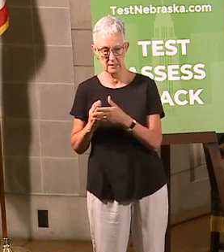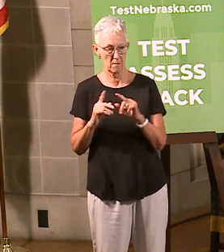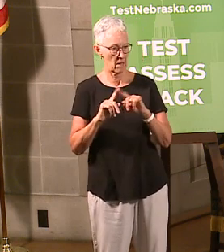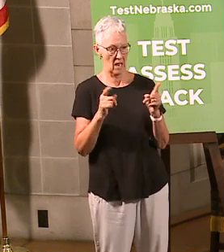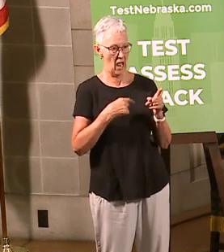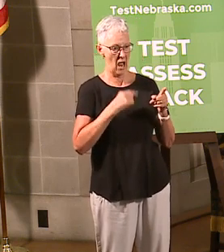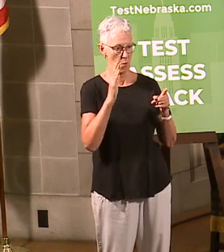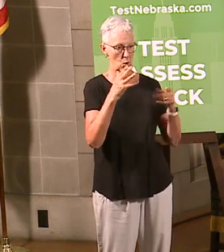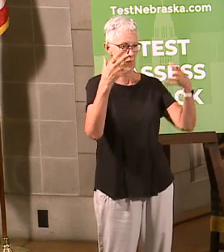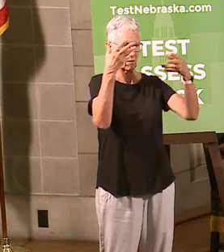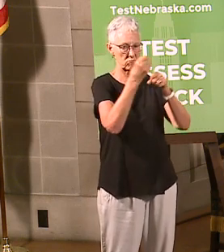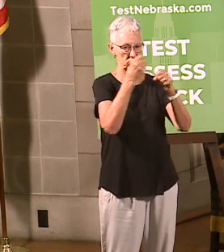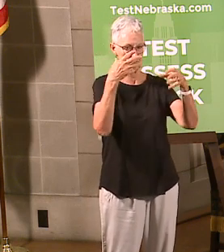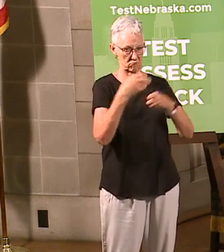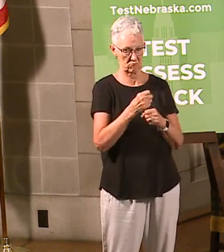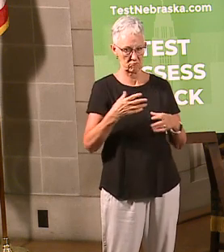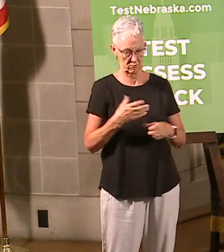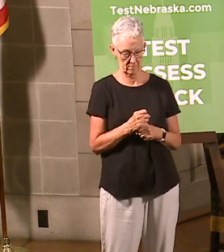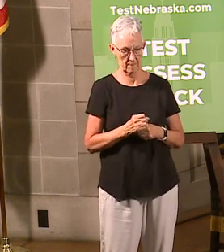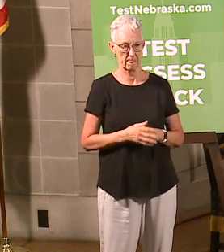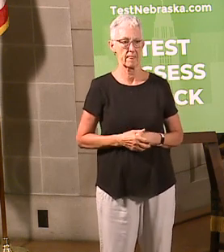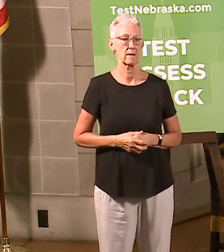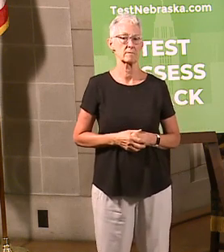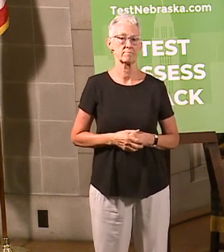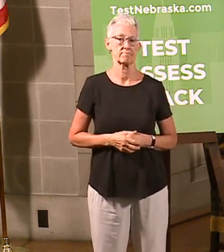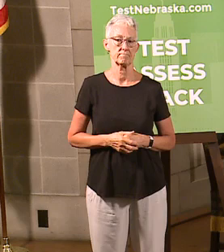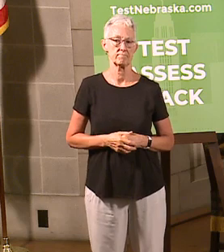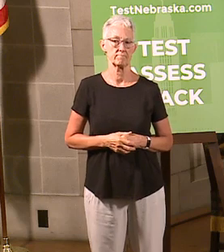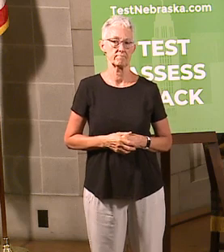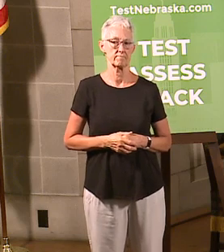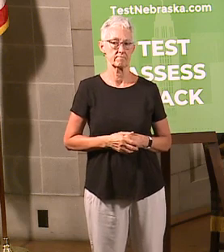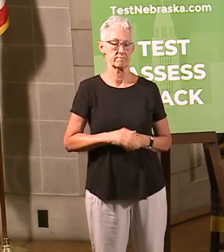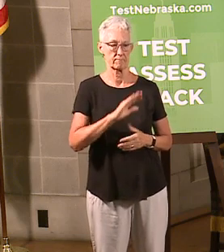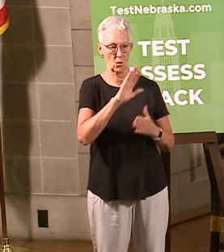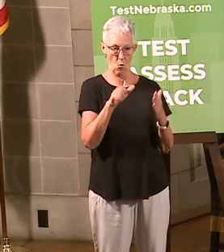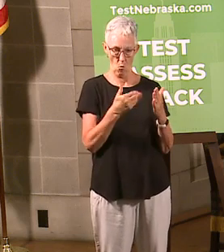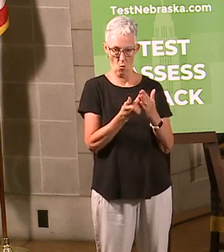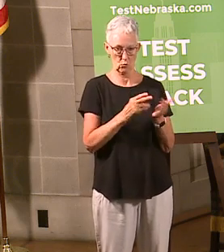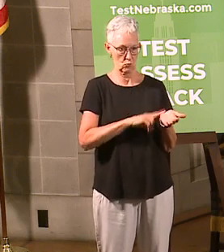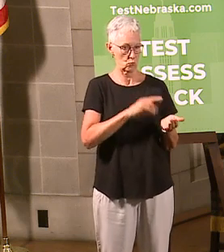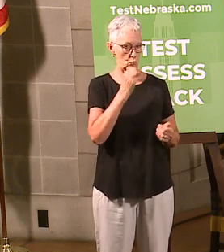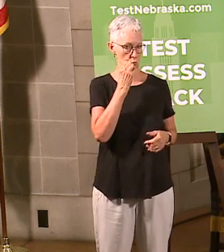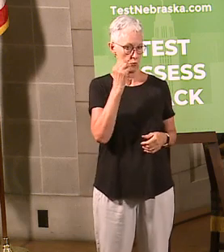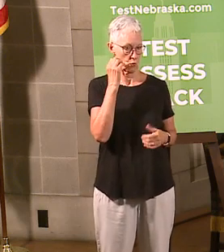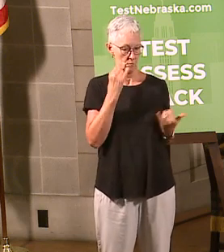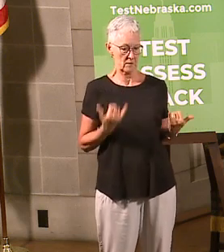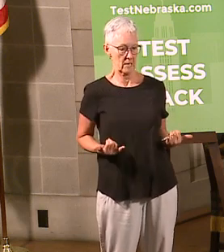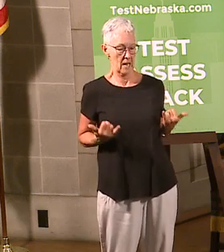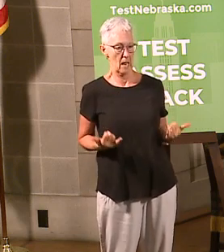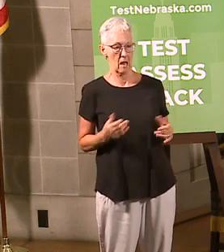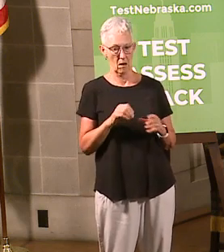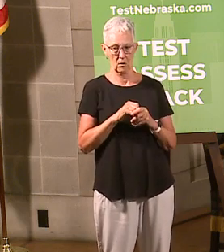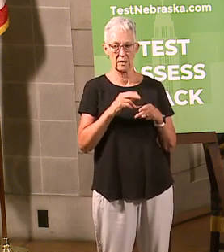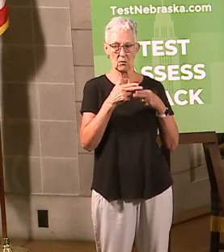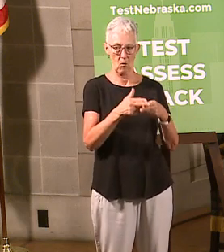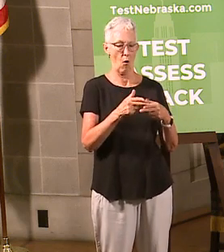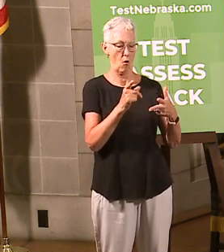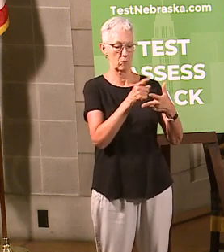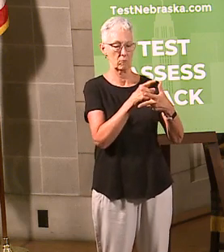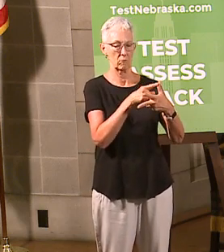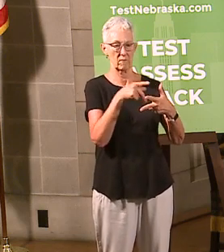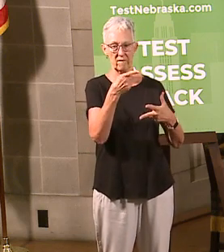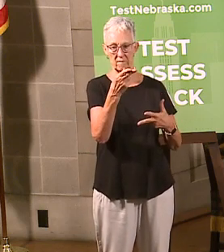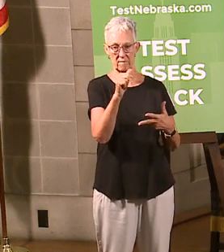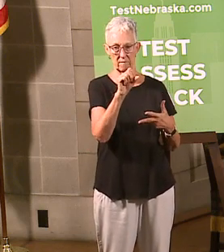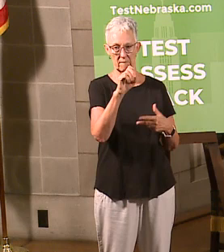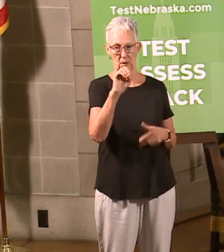be released out today as well. So in short, all the facilities are currently in phase 1. So if their local